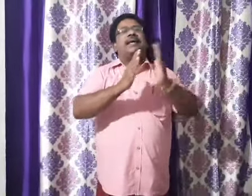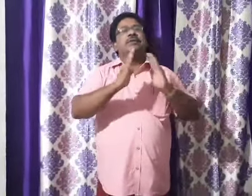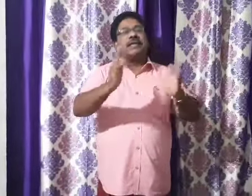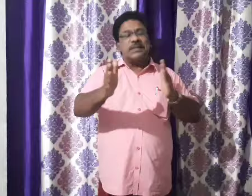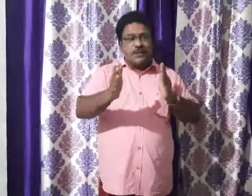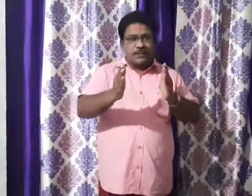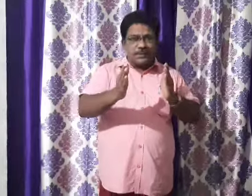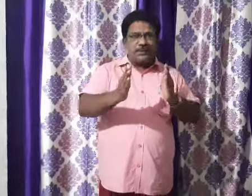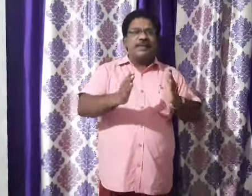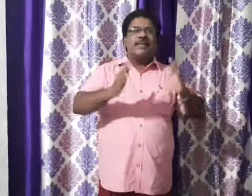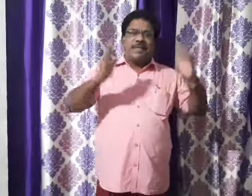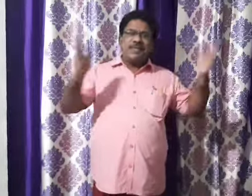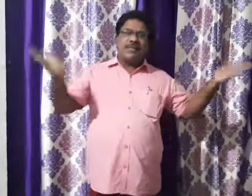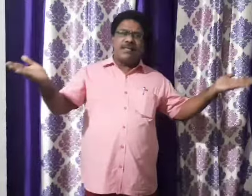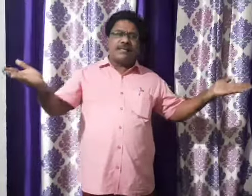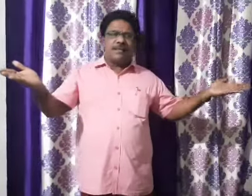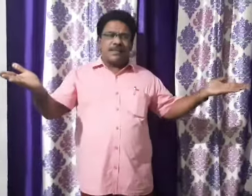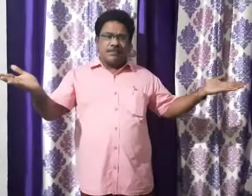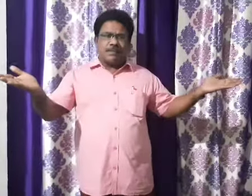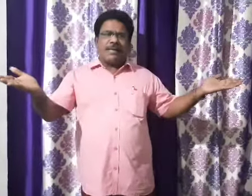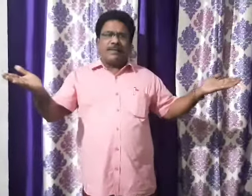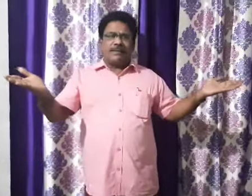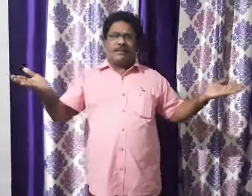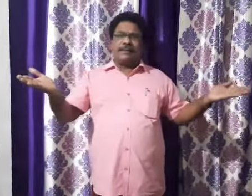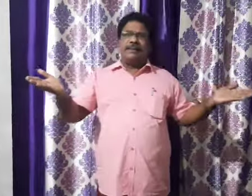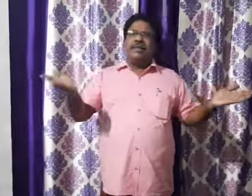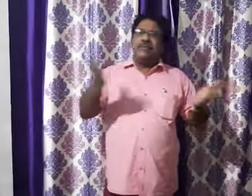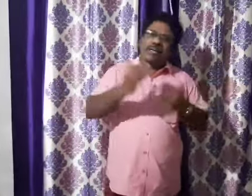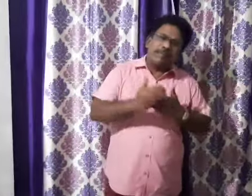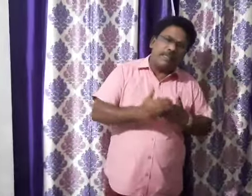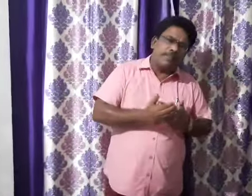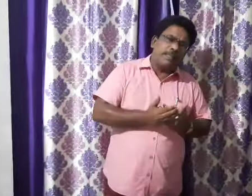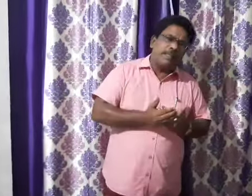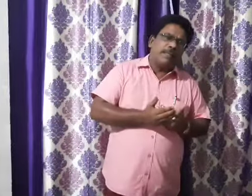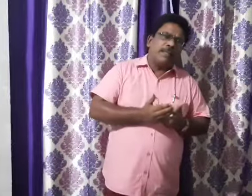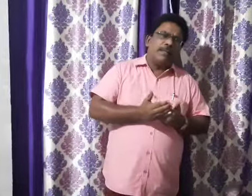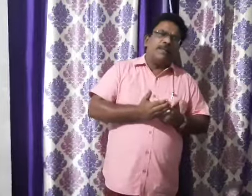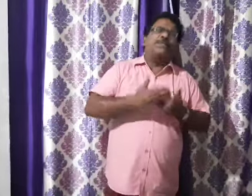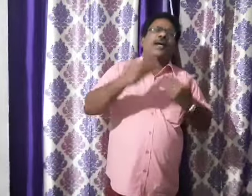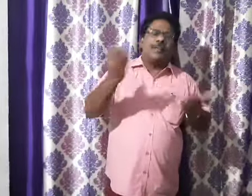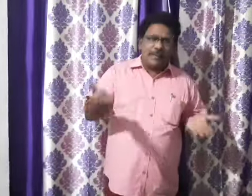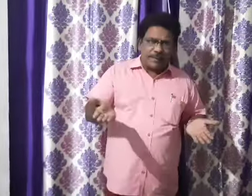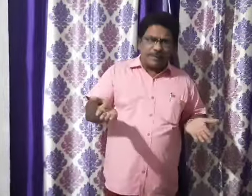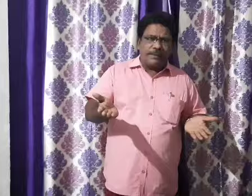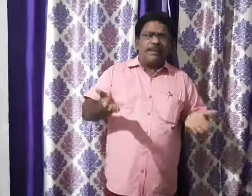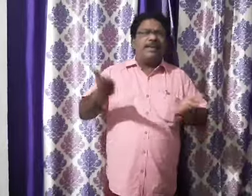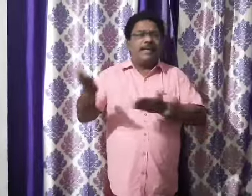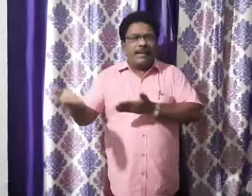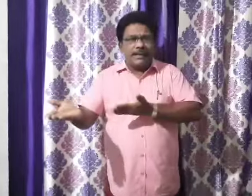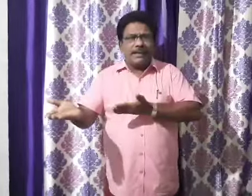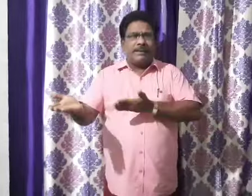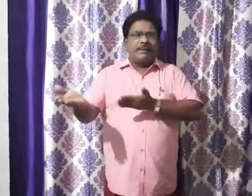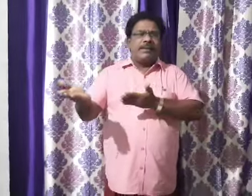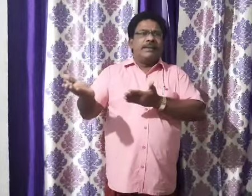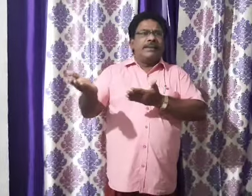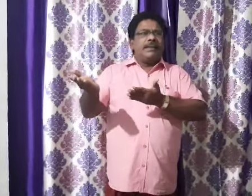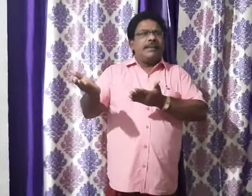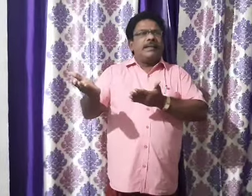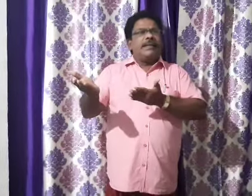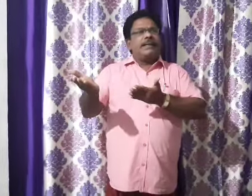natural resource, it is known as primary sector. For example, farming, dairy,